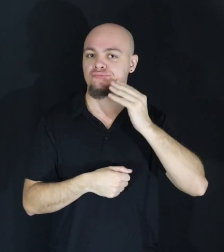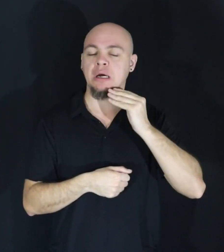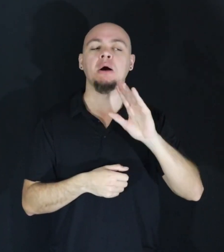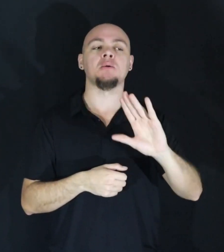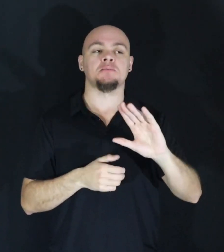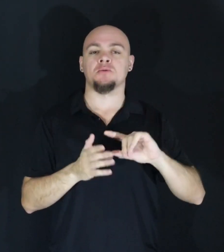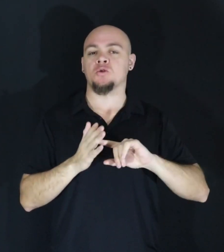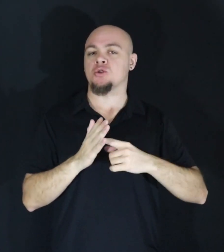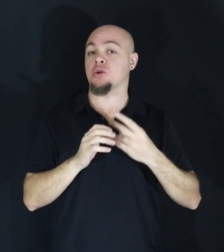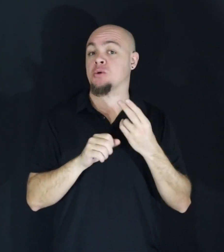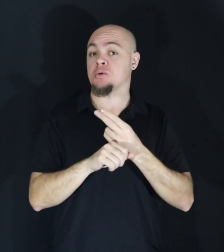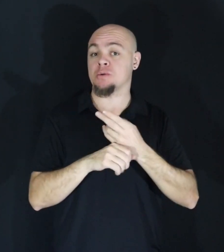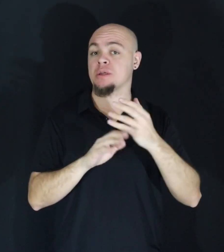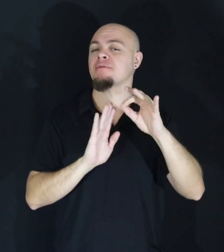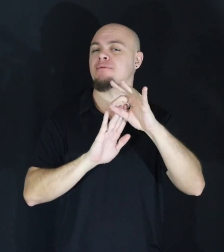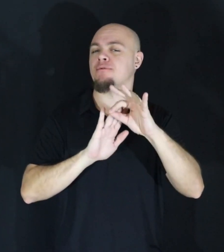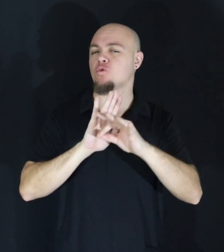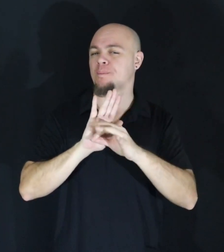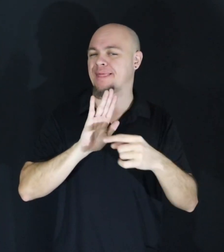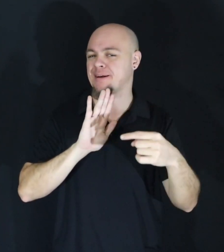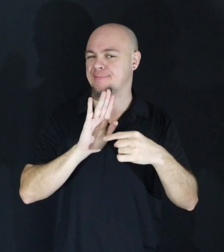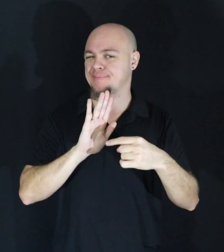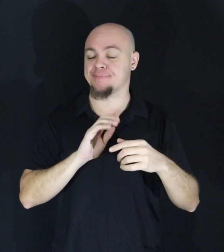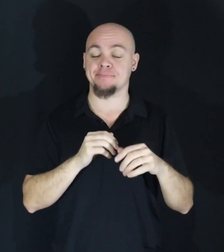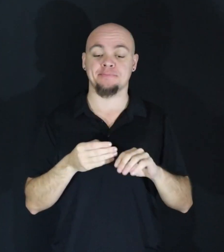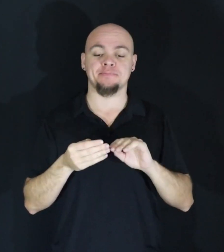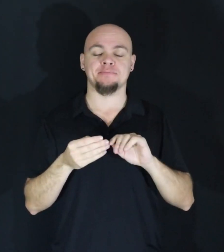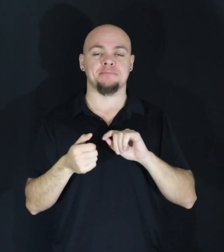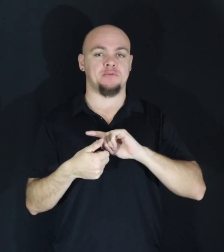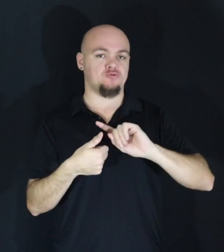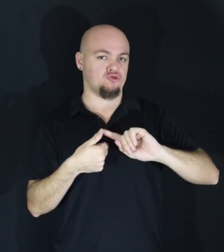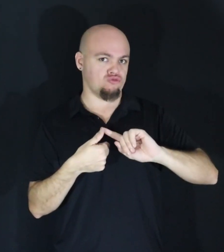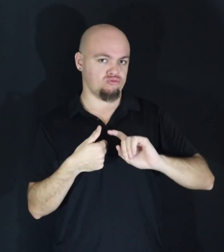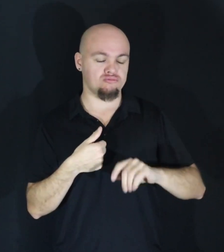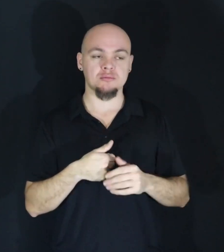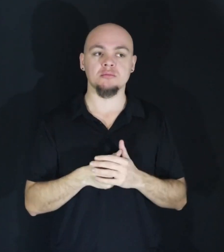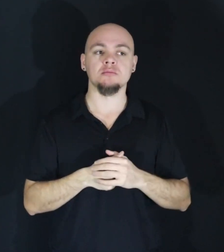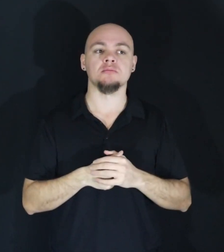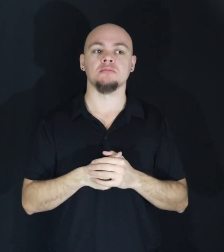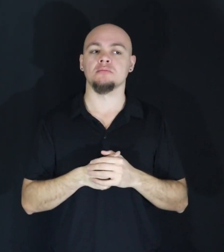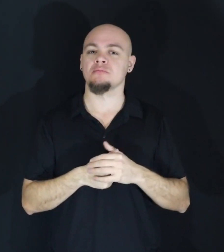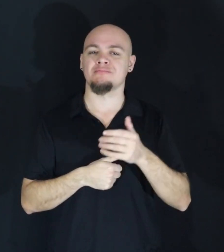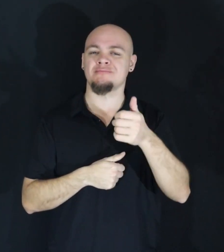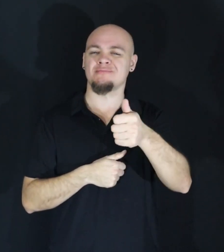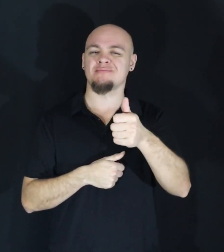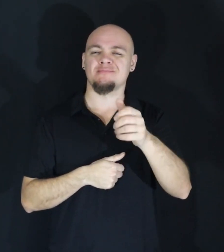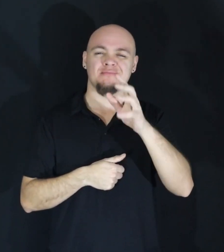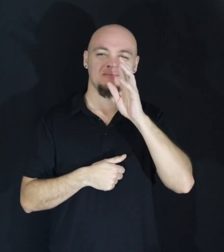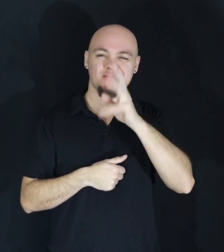to start using this formula. Number 1, get over yourself.